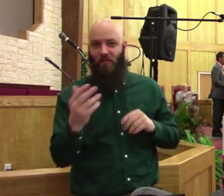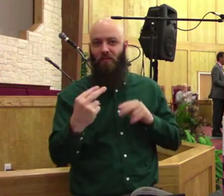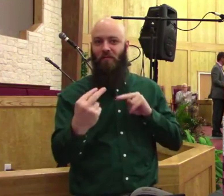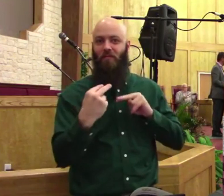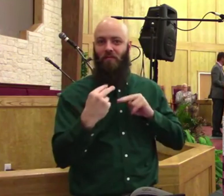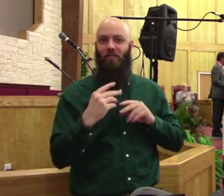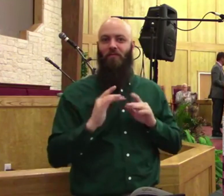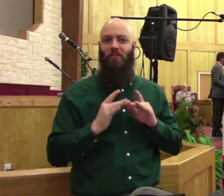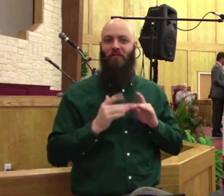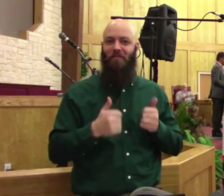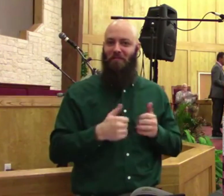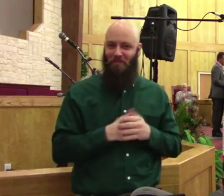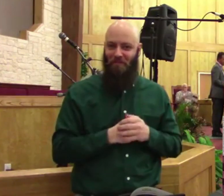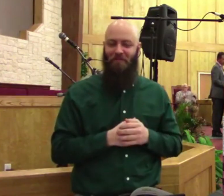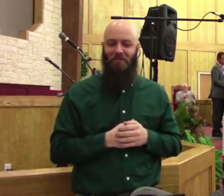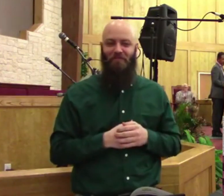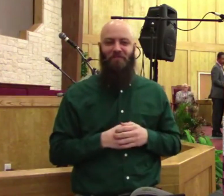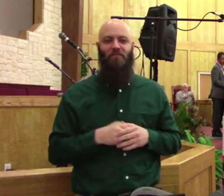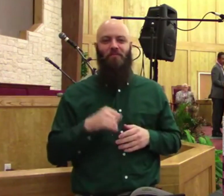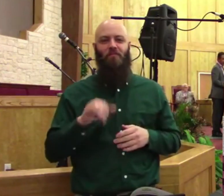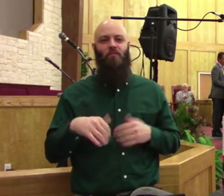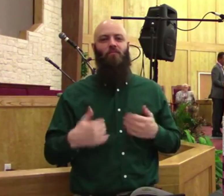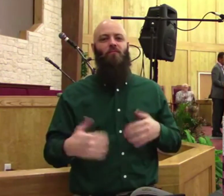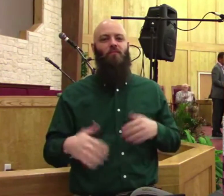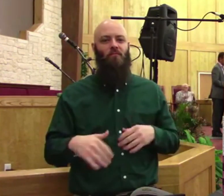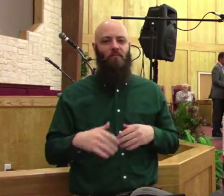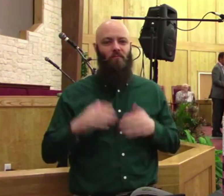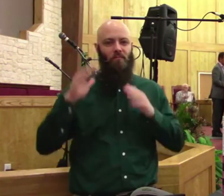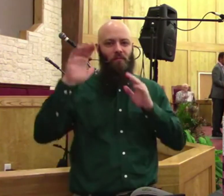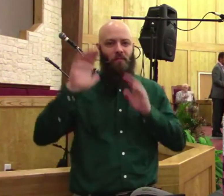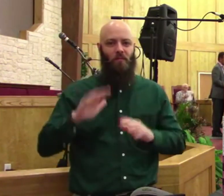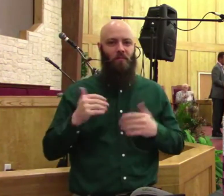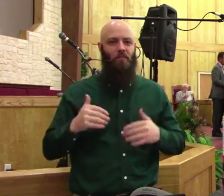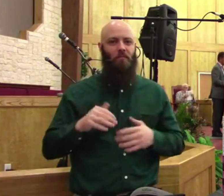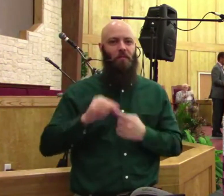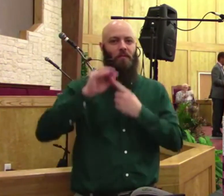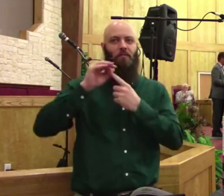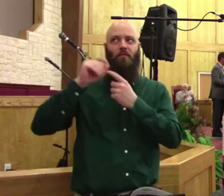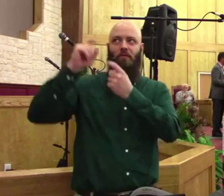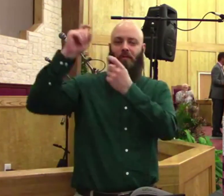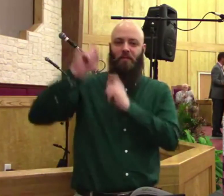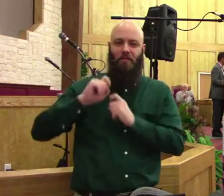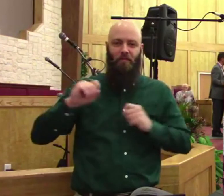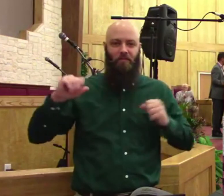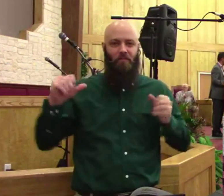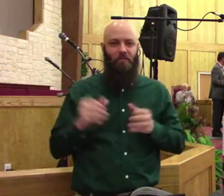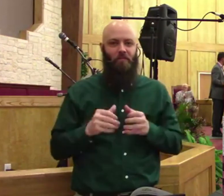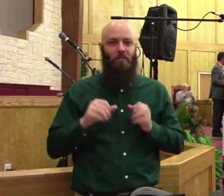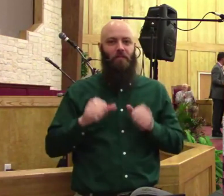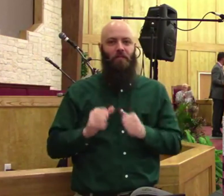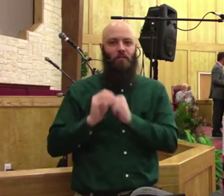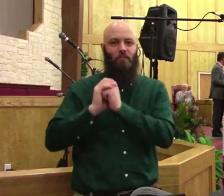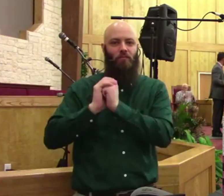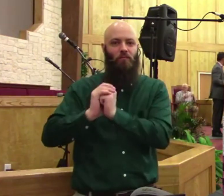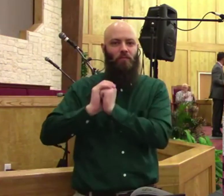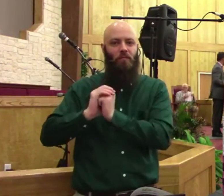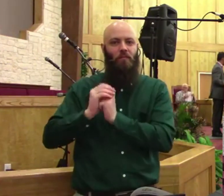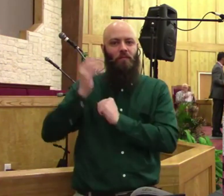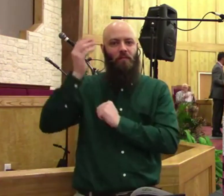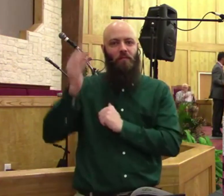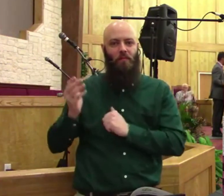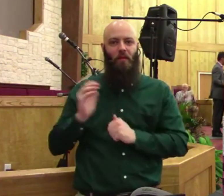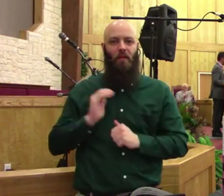family. It's indeed a great and immense privilege for us to worship